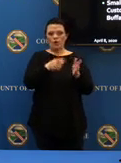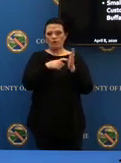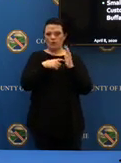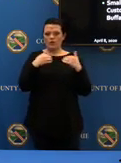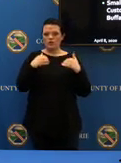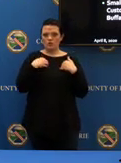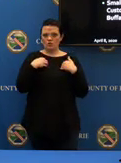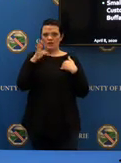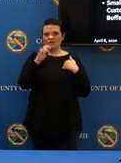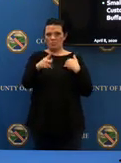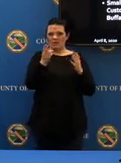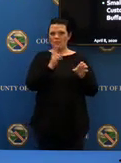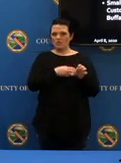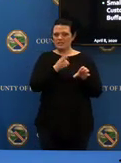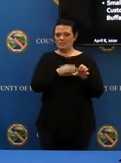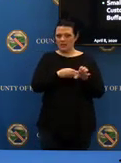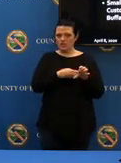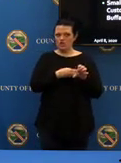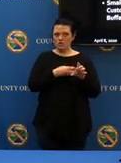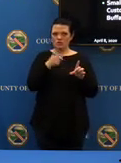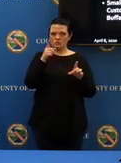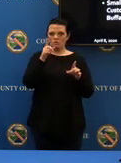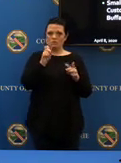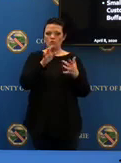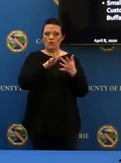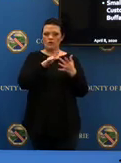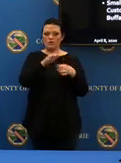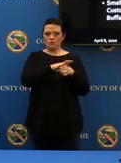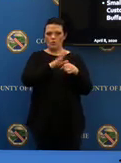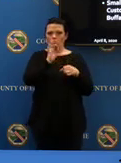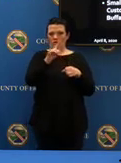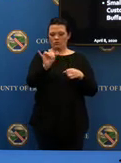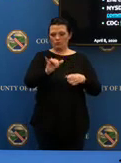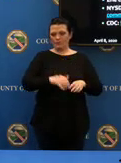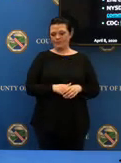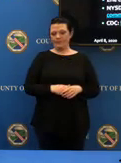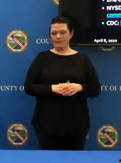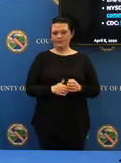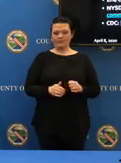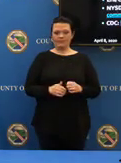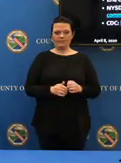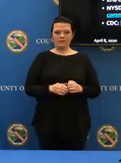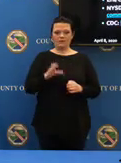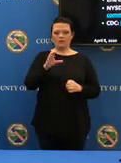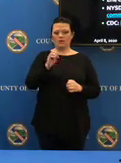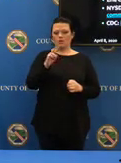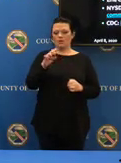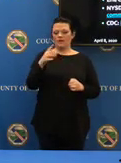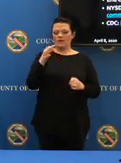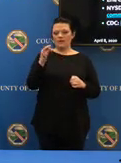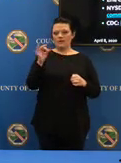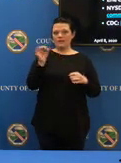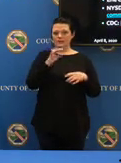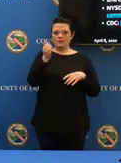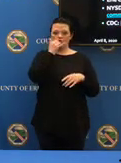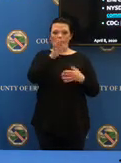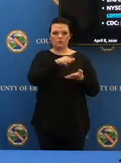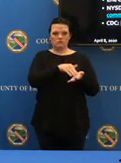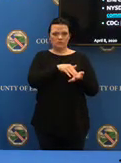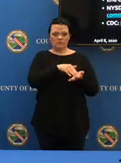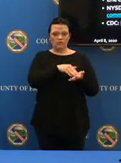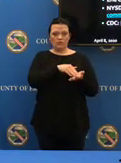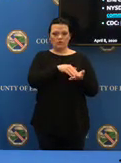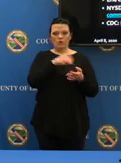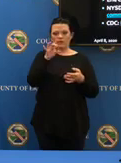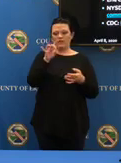have bank participation, so you should be contacting your local banker as well. The COVID-19 call center, the